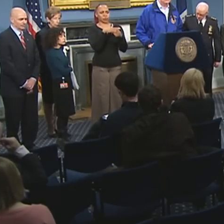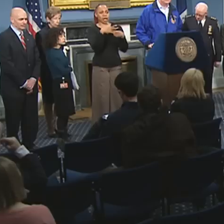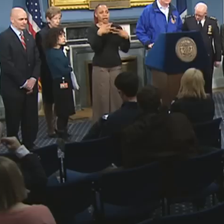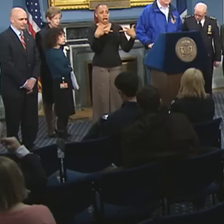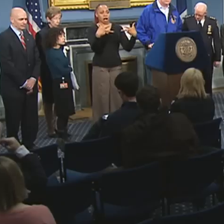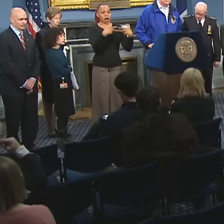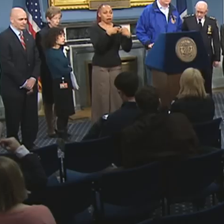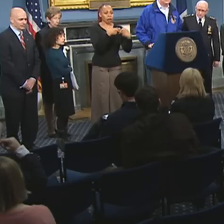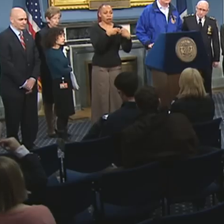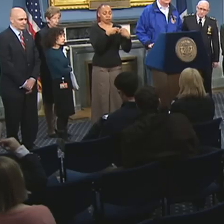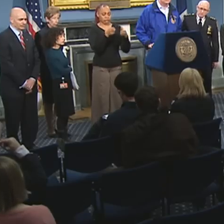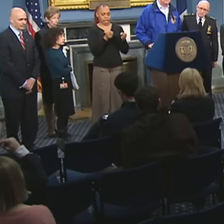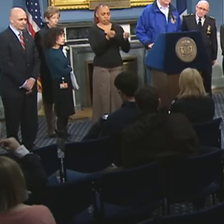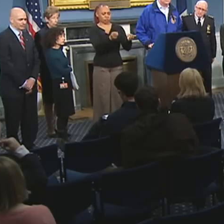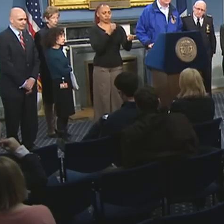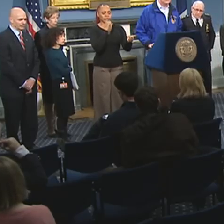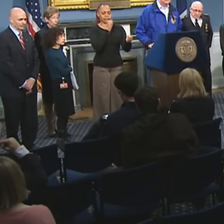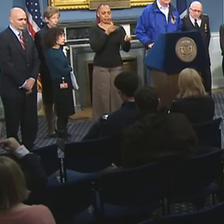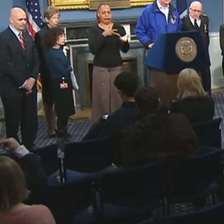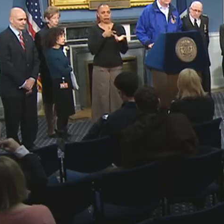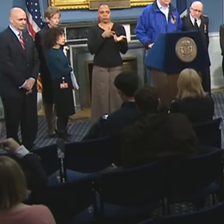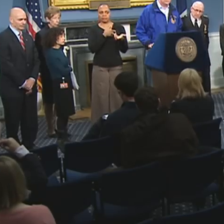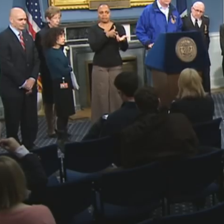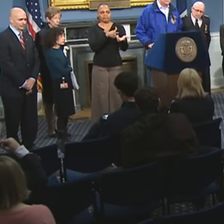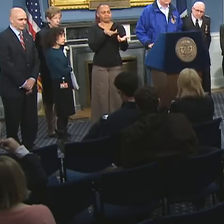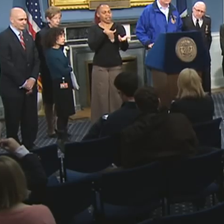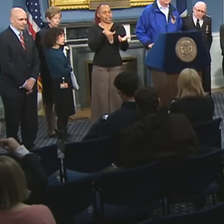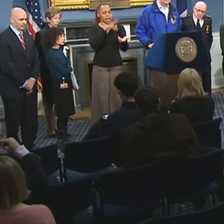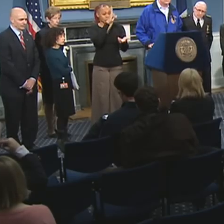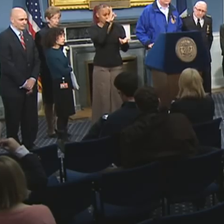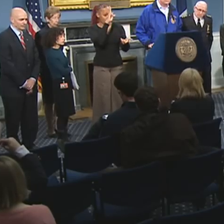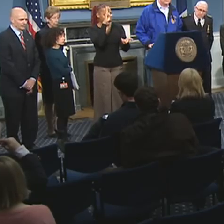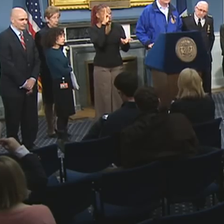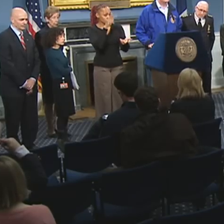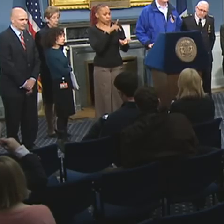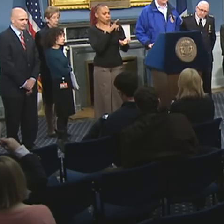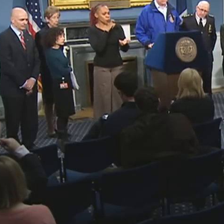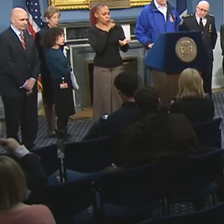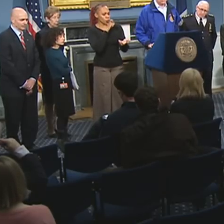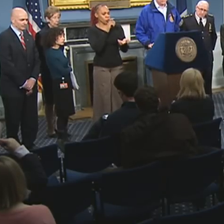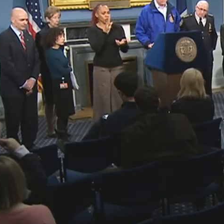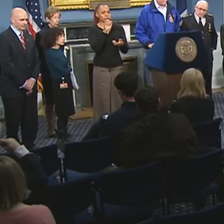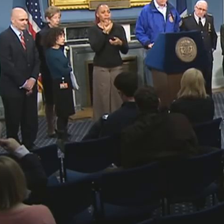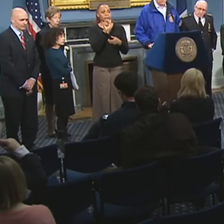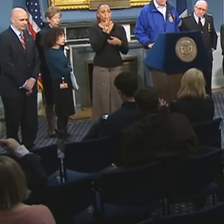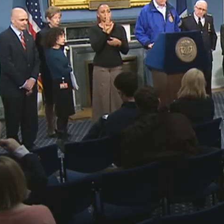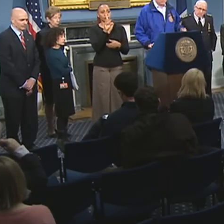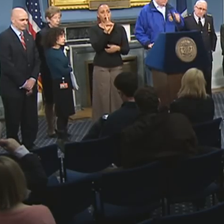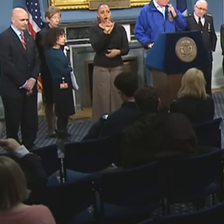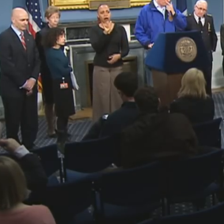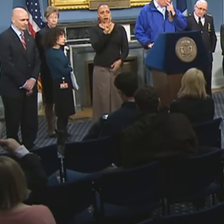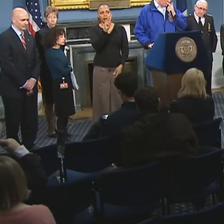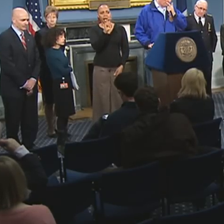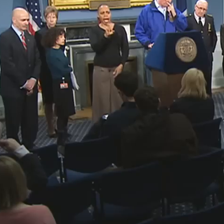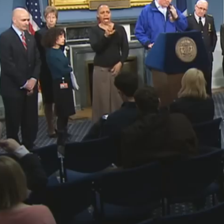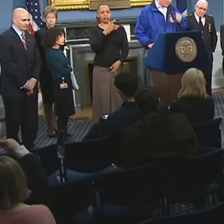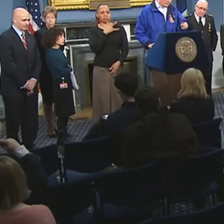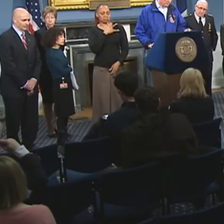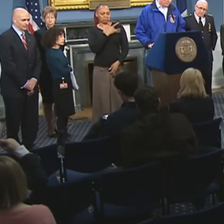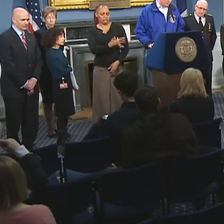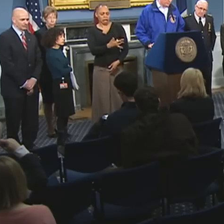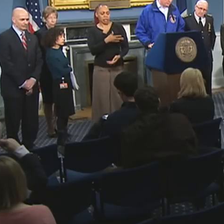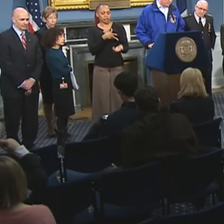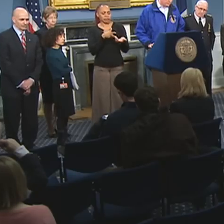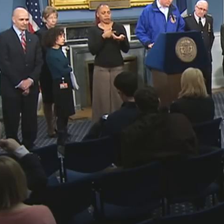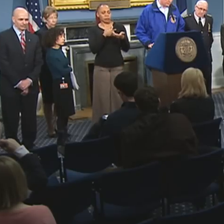have not been plowed, especially Bard Avenue. There are hospitals on each end of Bard Avenue, and apparently it's usually plowed by now. The